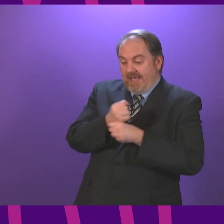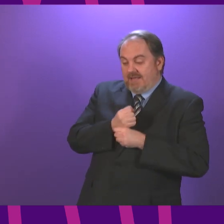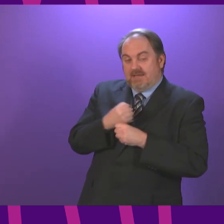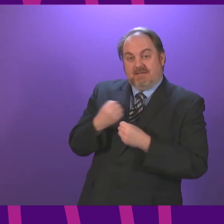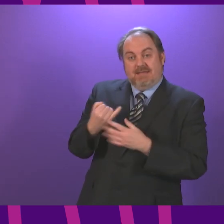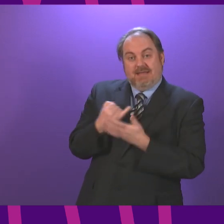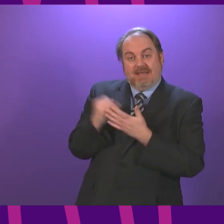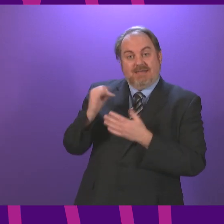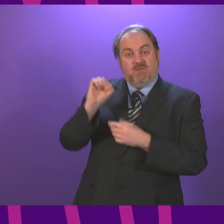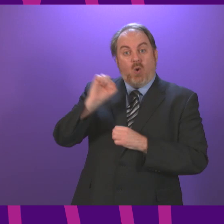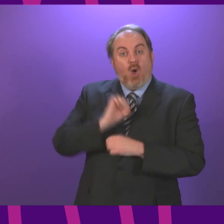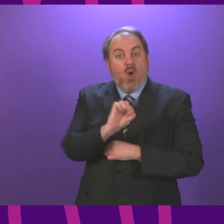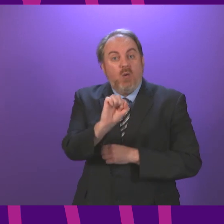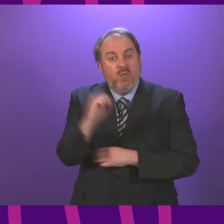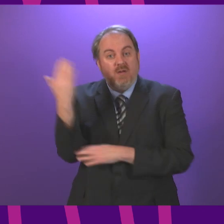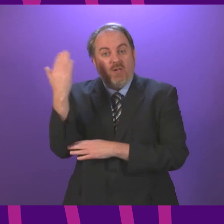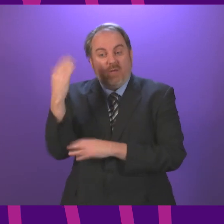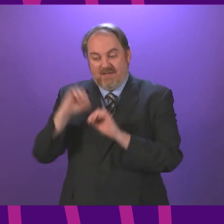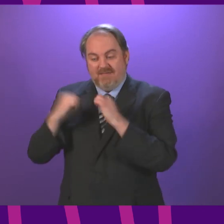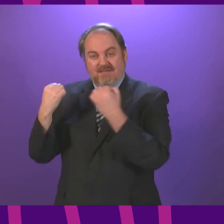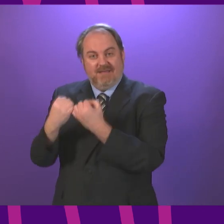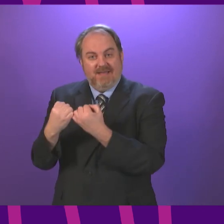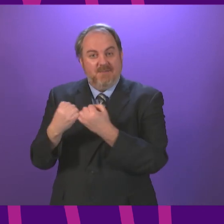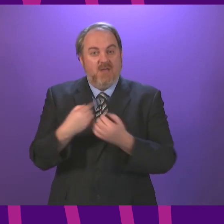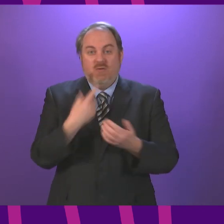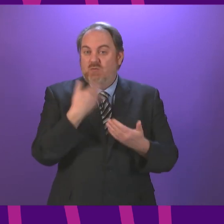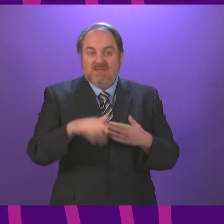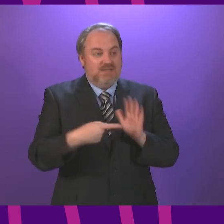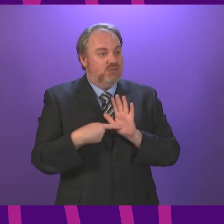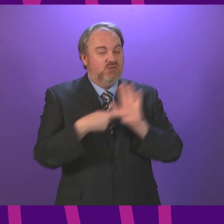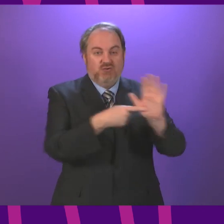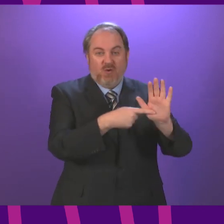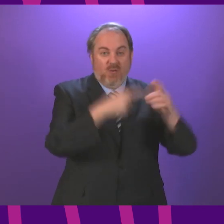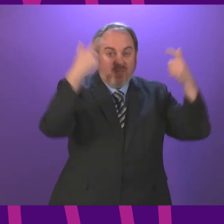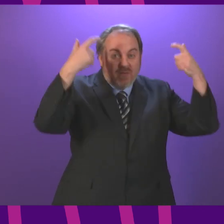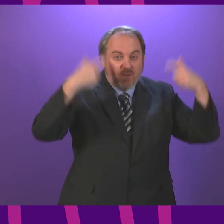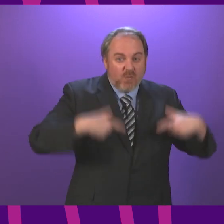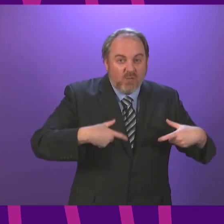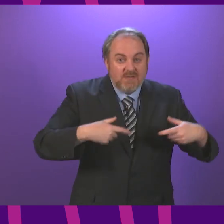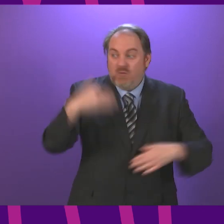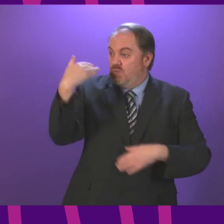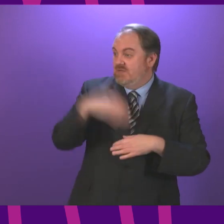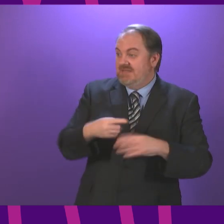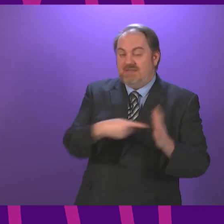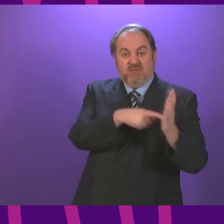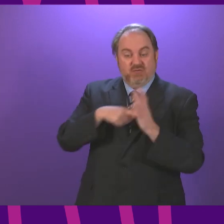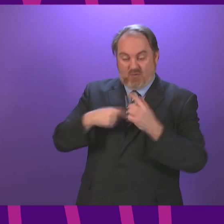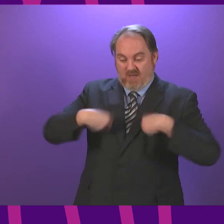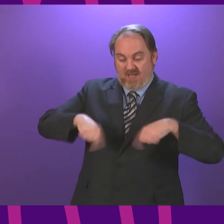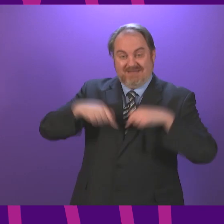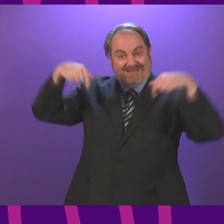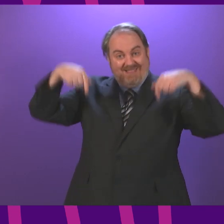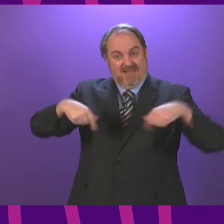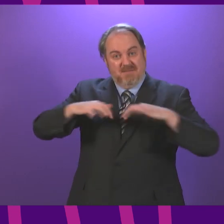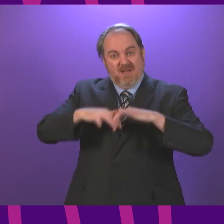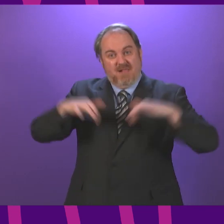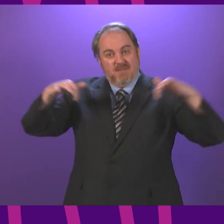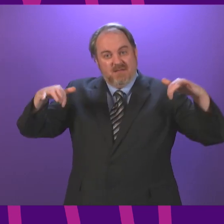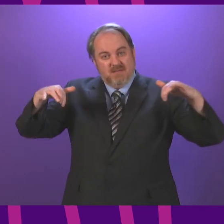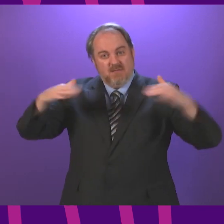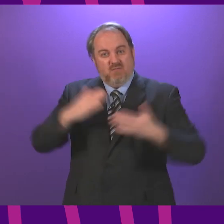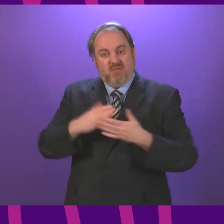withheld them from the court, and they continue to withhold them from this parliament. And what we've already seen shows that there's no